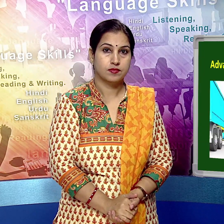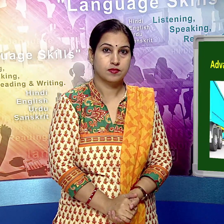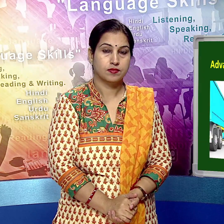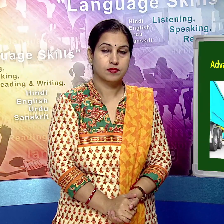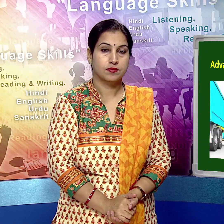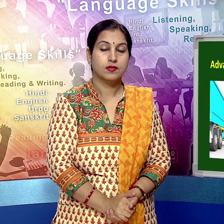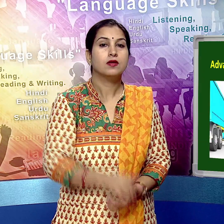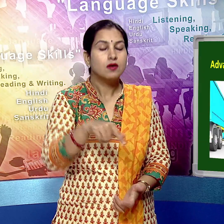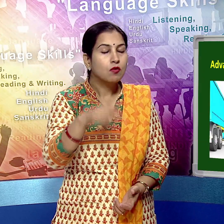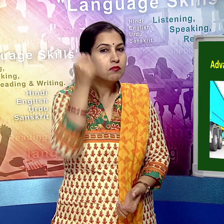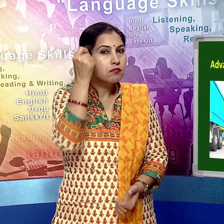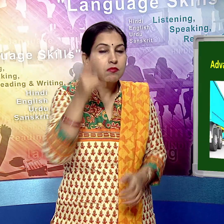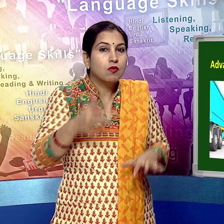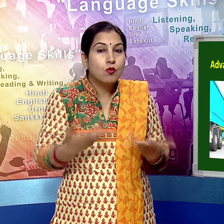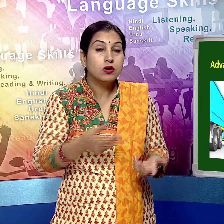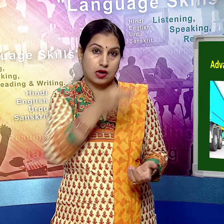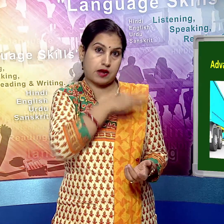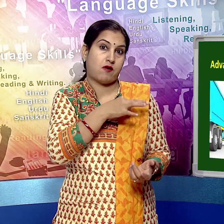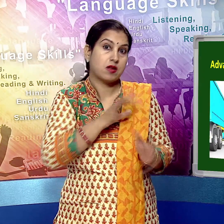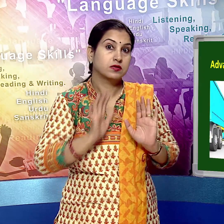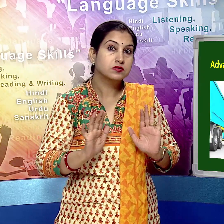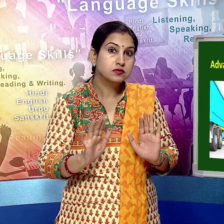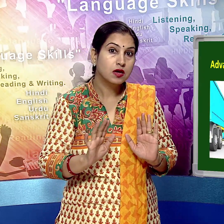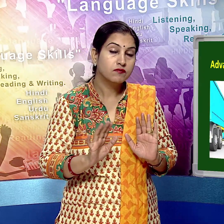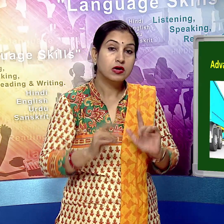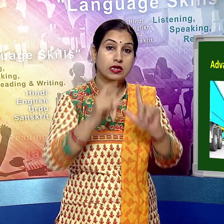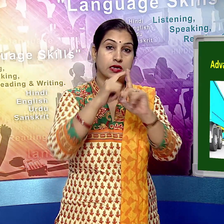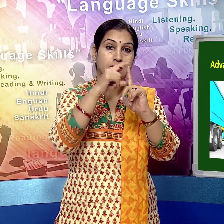Now let's understand the advantage of dehydration.